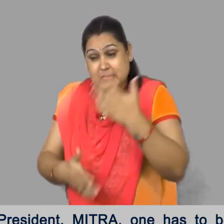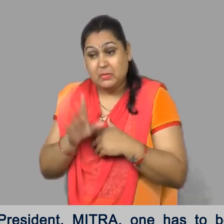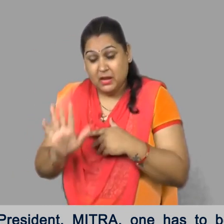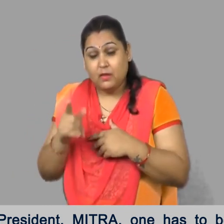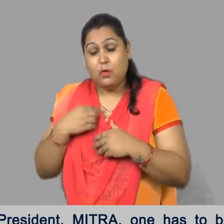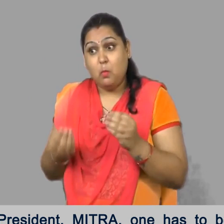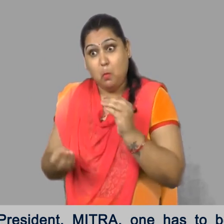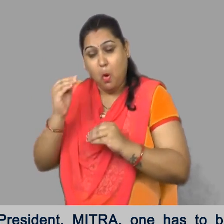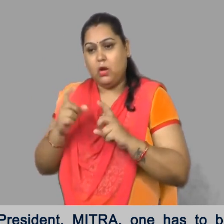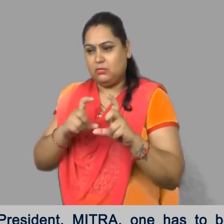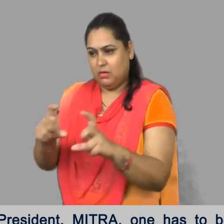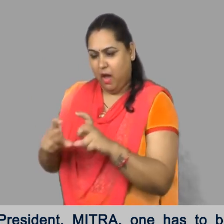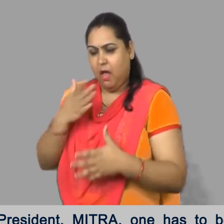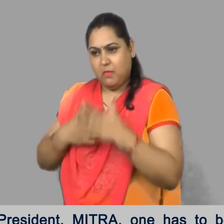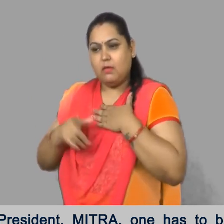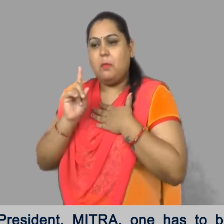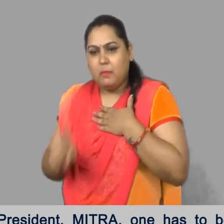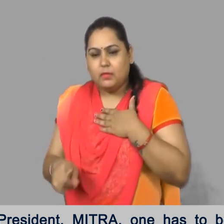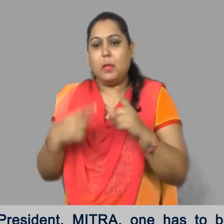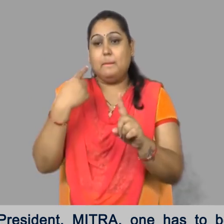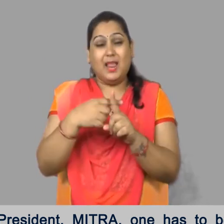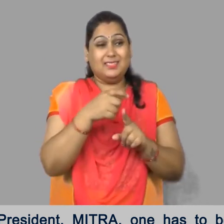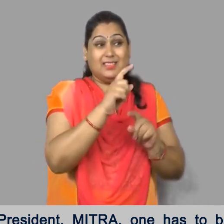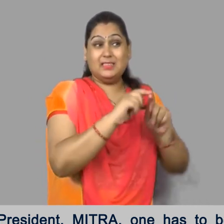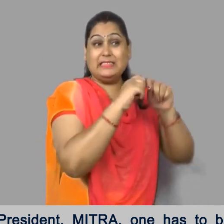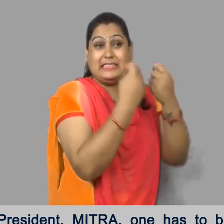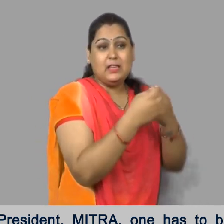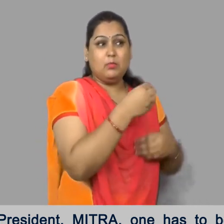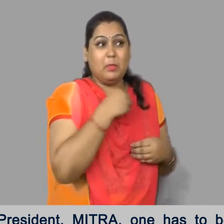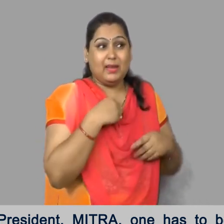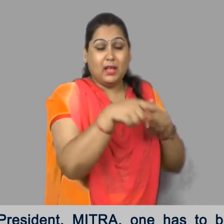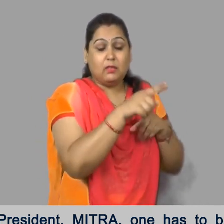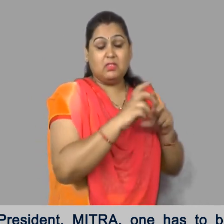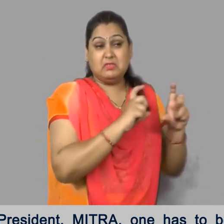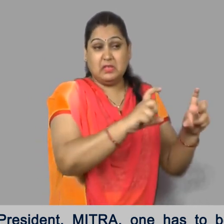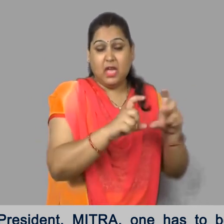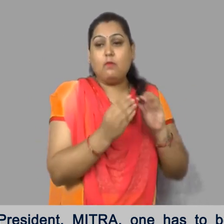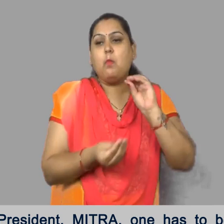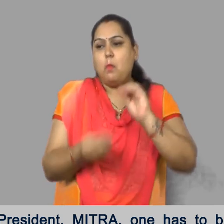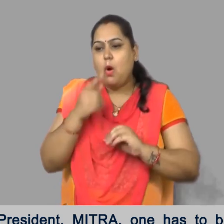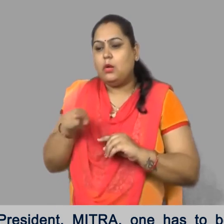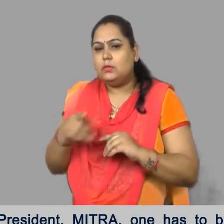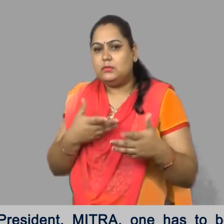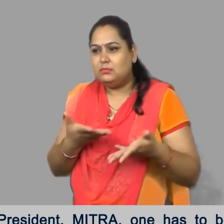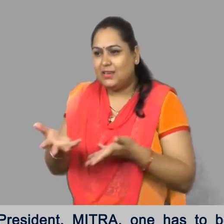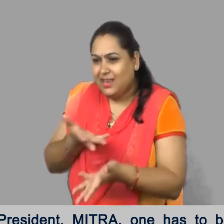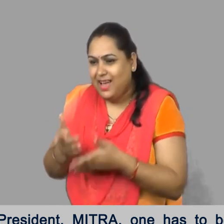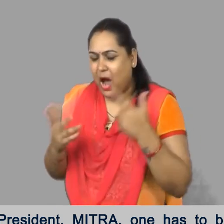especially persons who are mentally challenged, and in light of novel coronavirus with paramedics and doctors